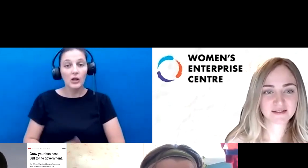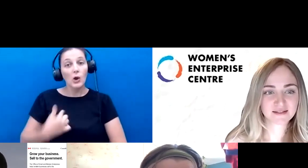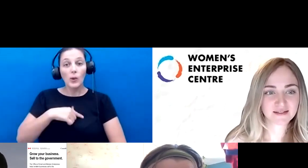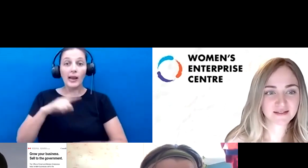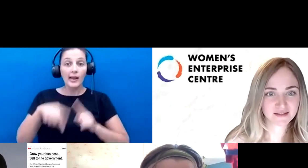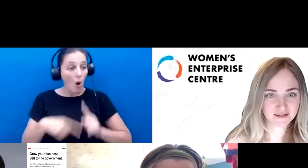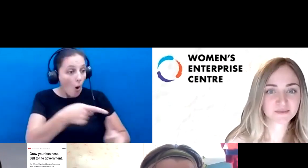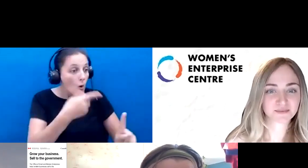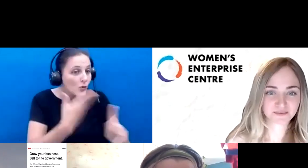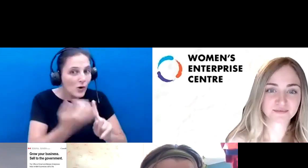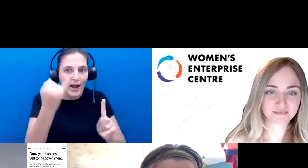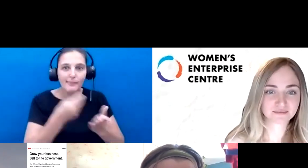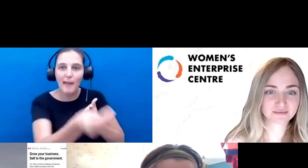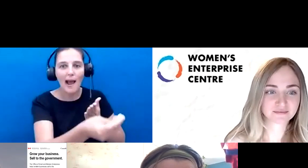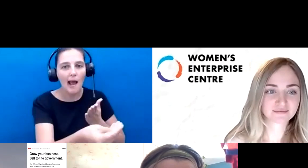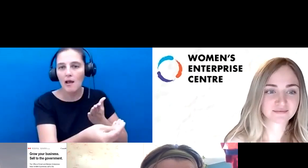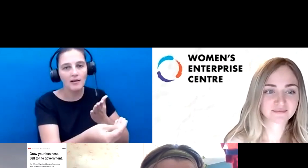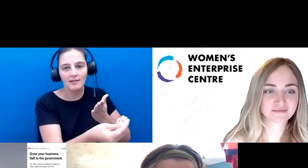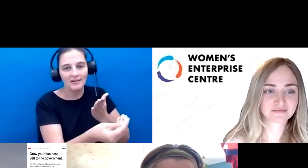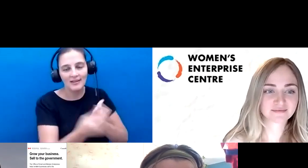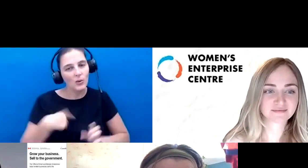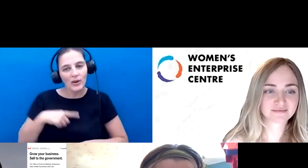it's a good idea. That's fantastic.